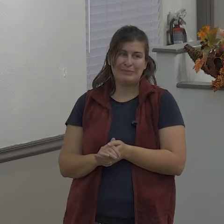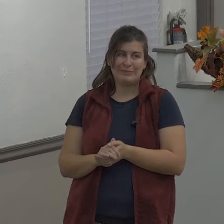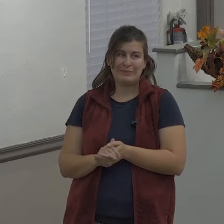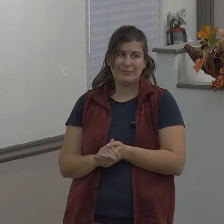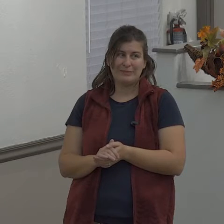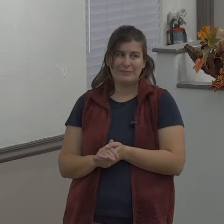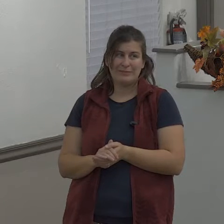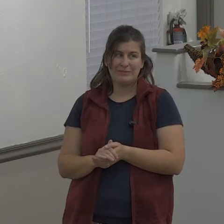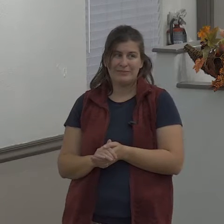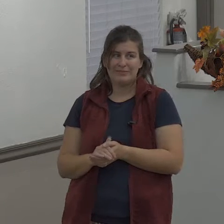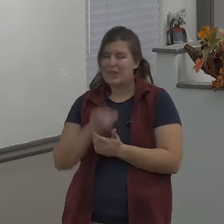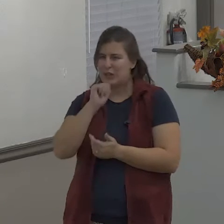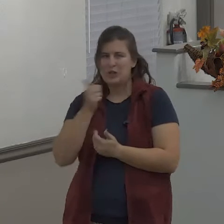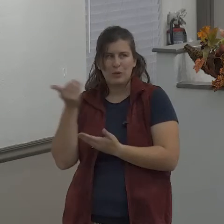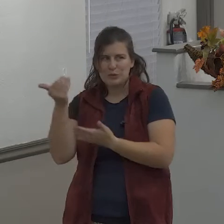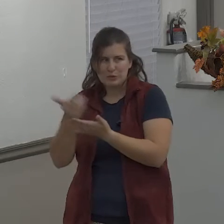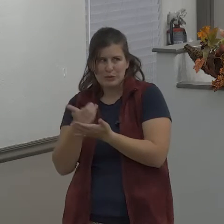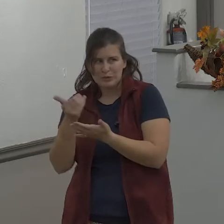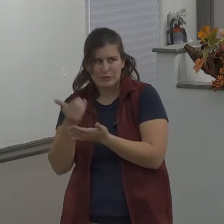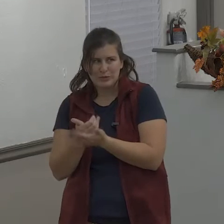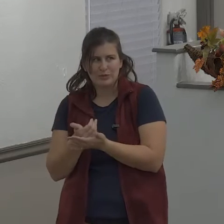Something that wasn't even deserved.